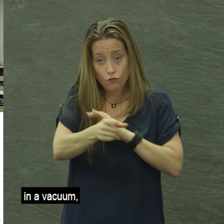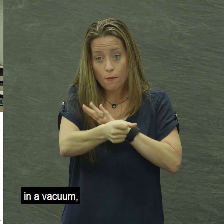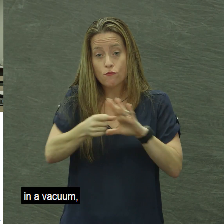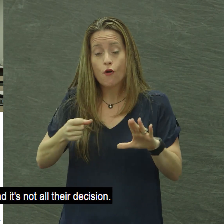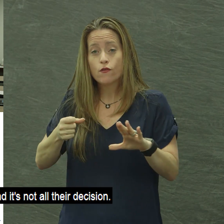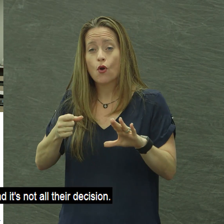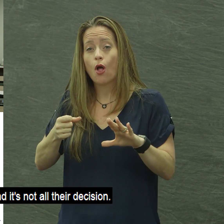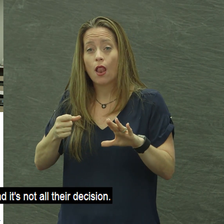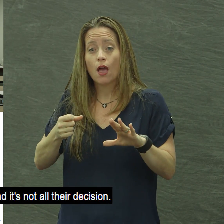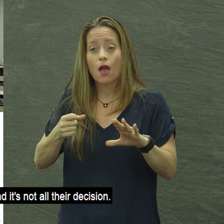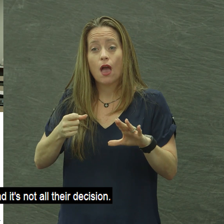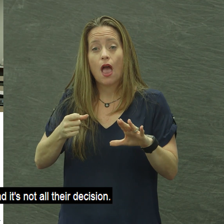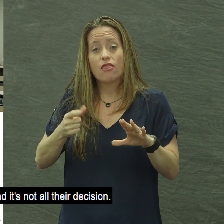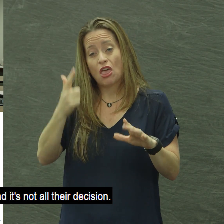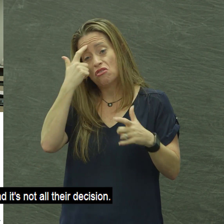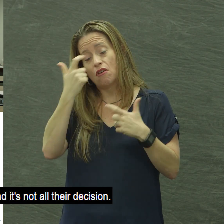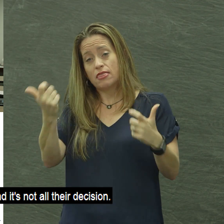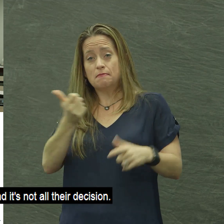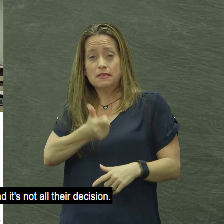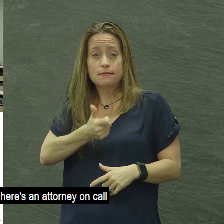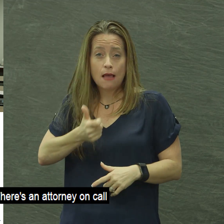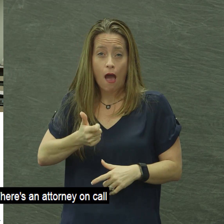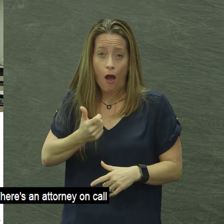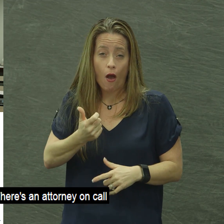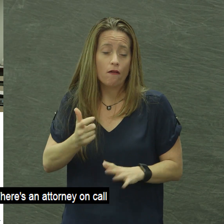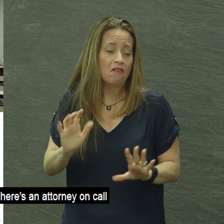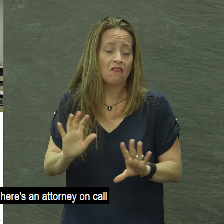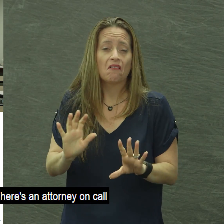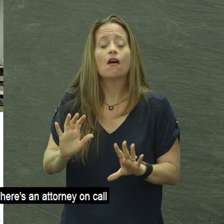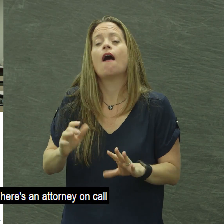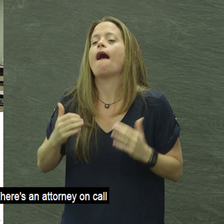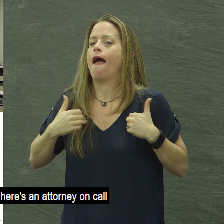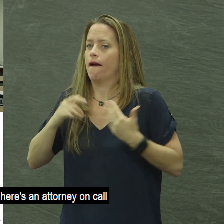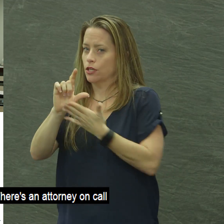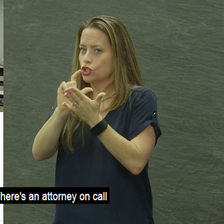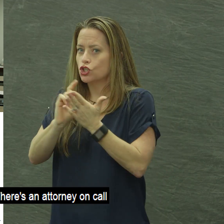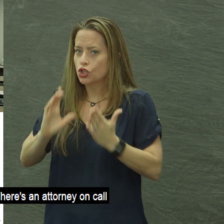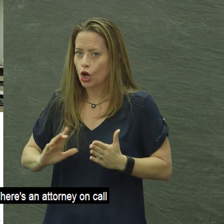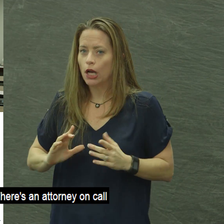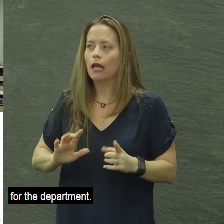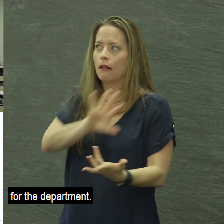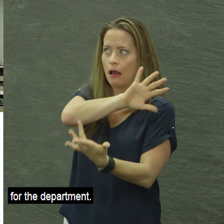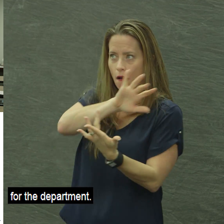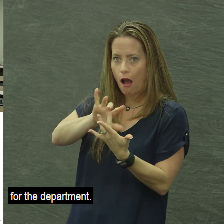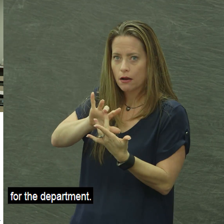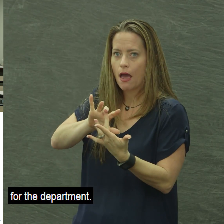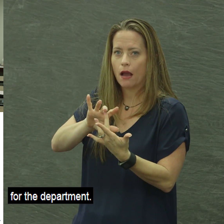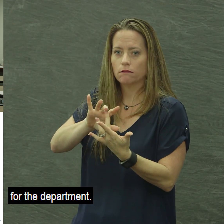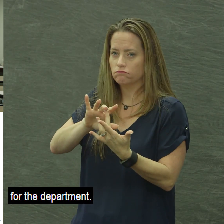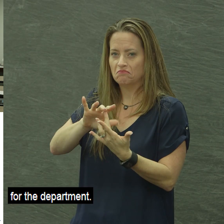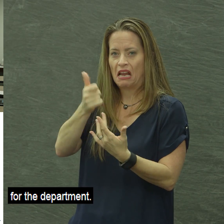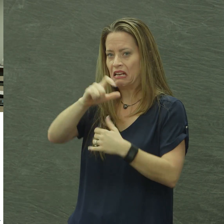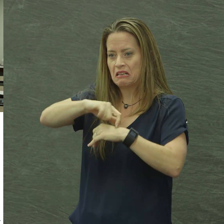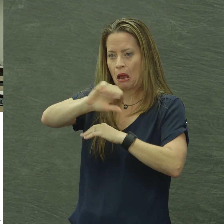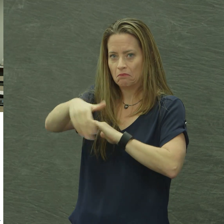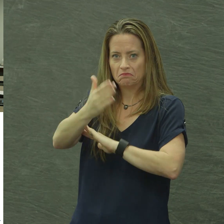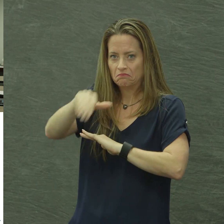in a vacuum, and it's not all their decision. There's an attorney on call for the